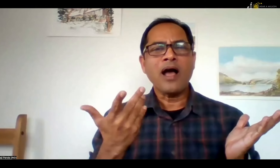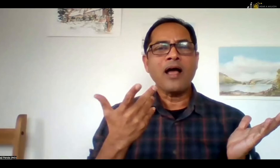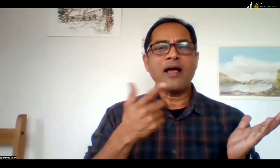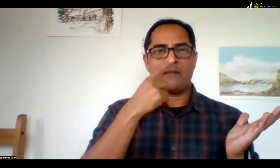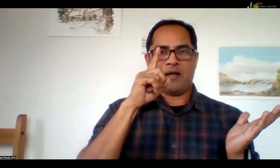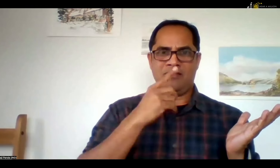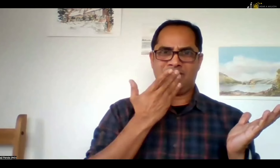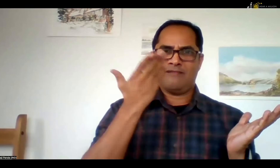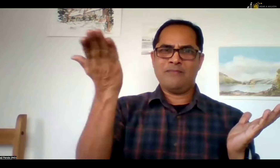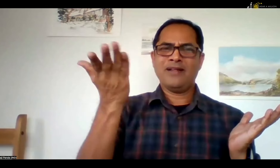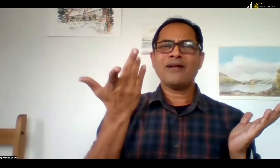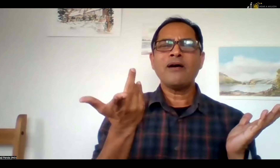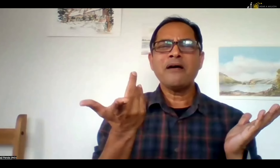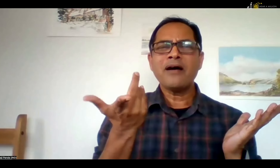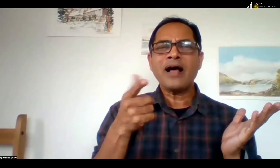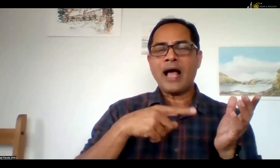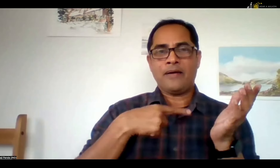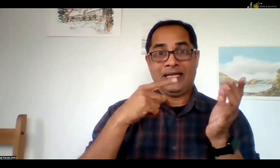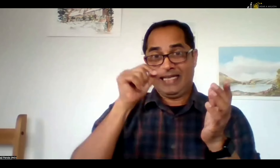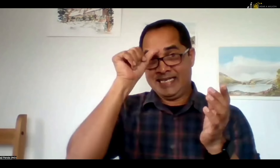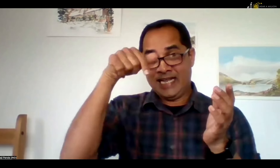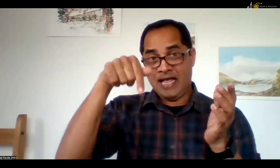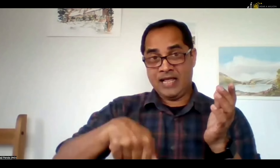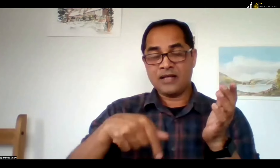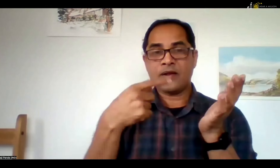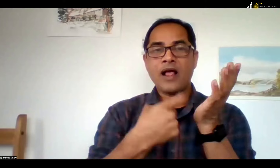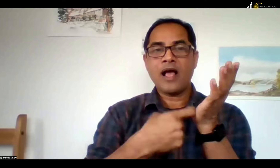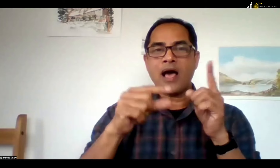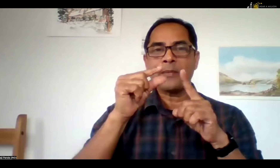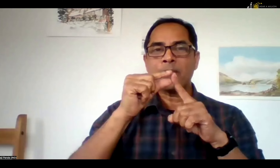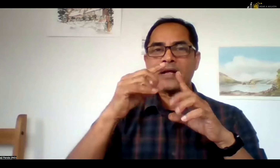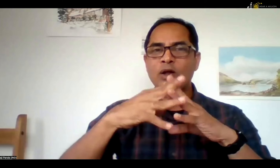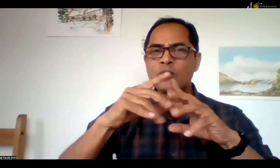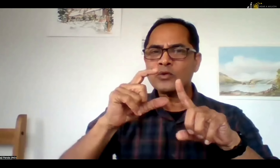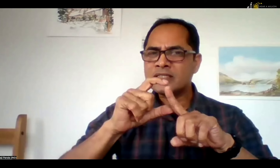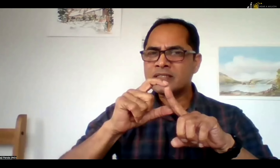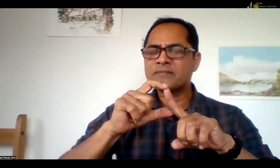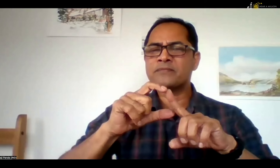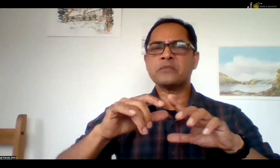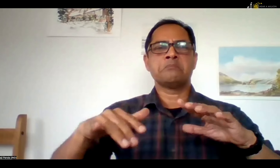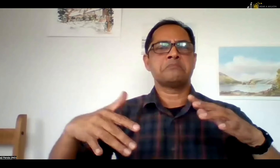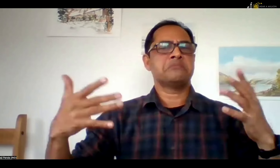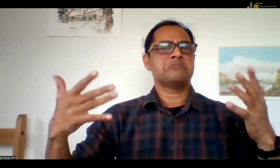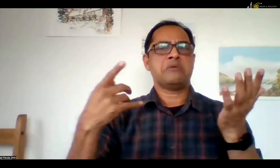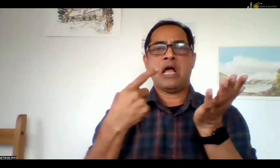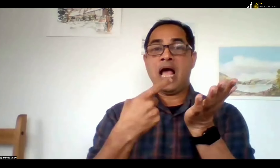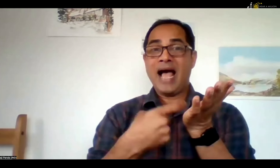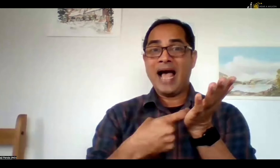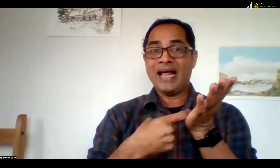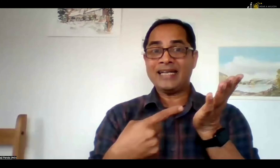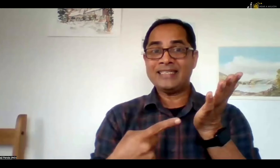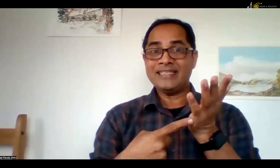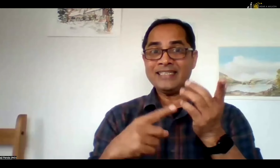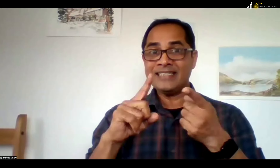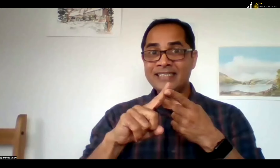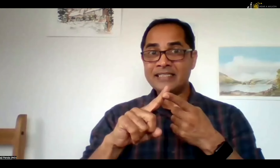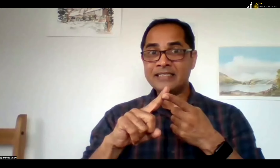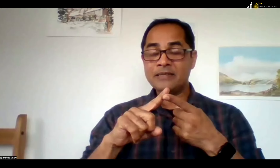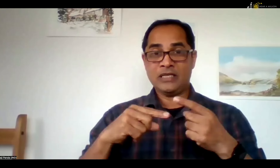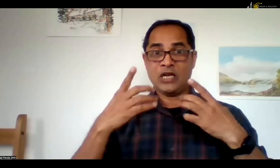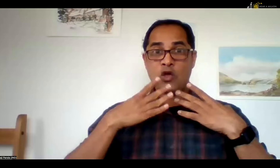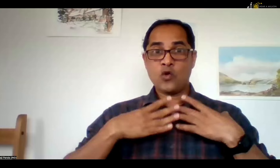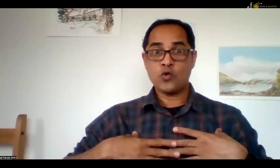recently announced that the court has supported this petition by the woman